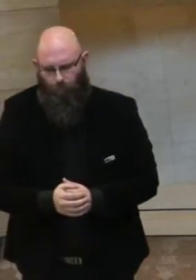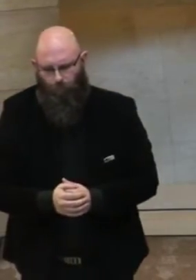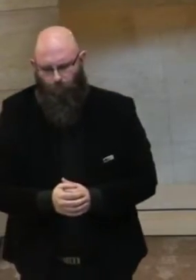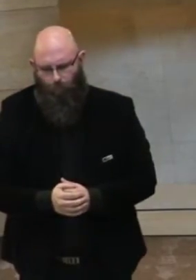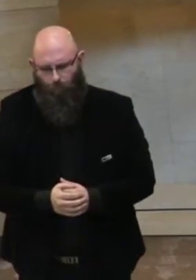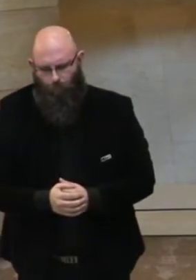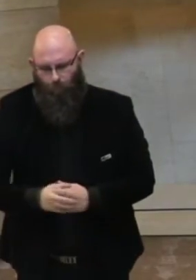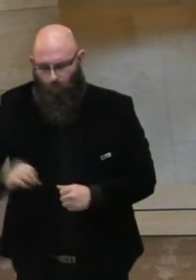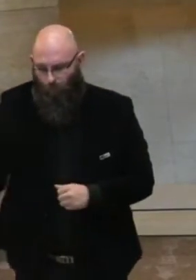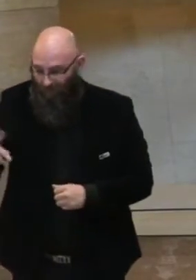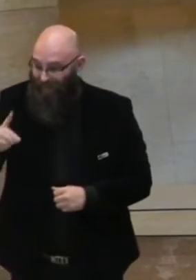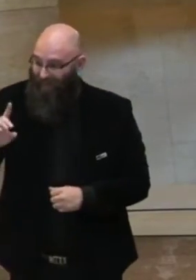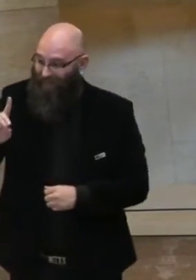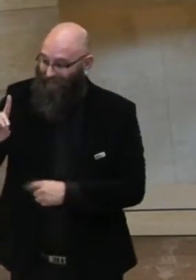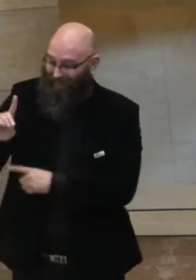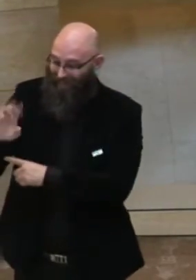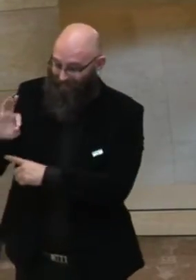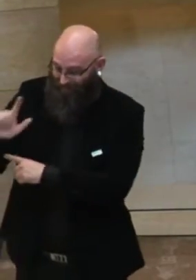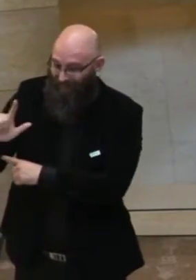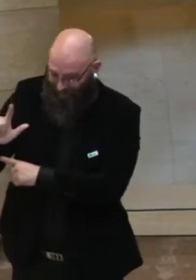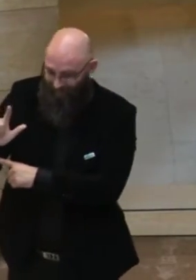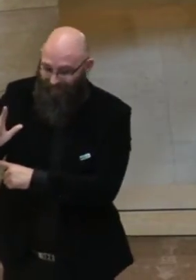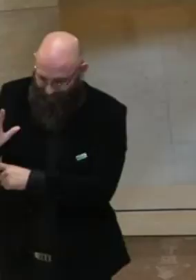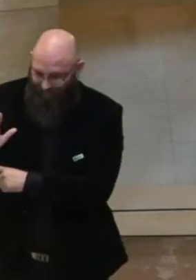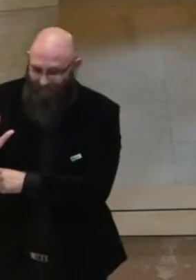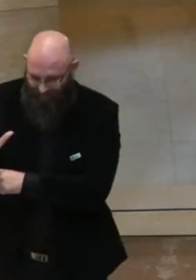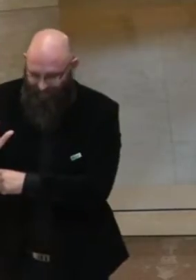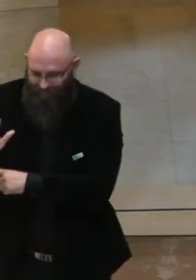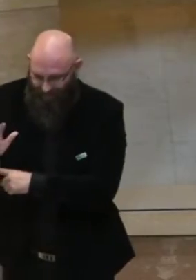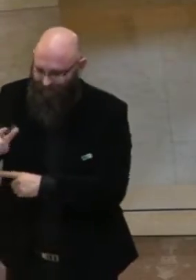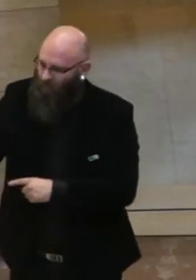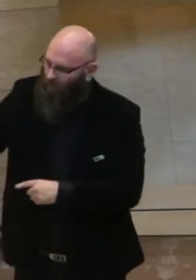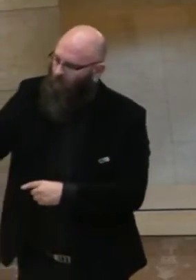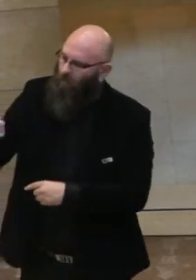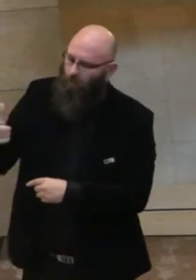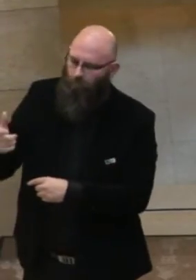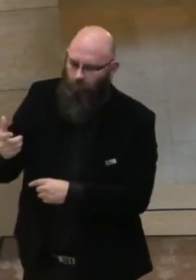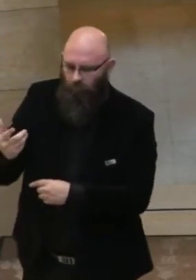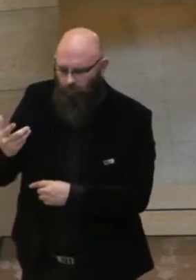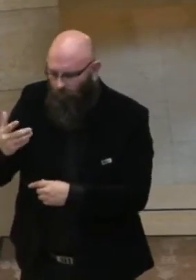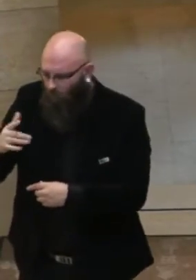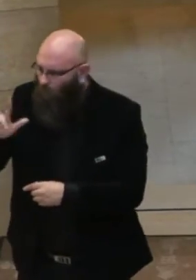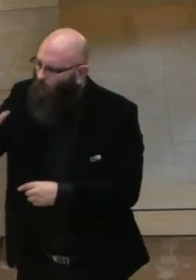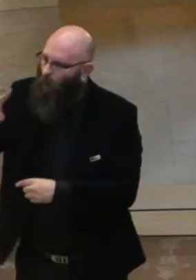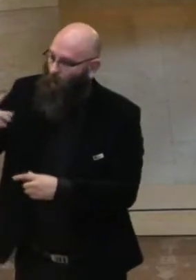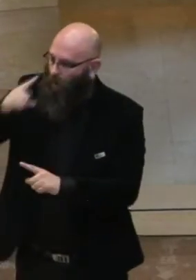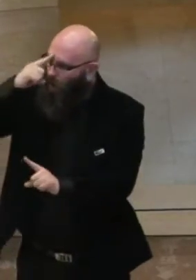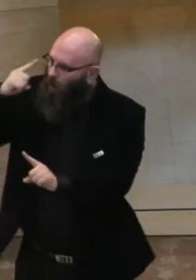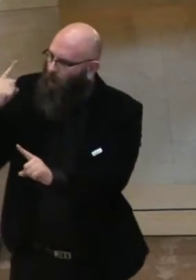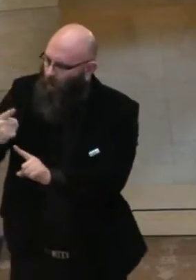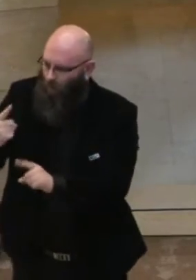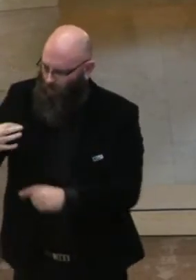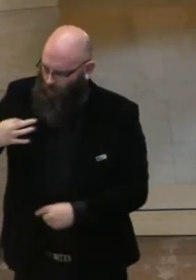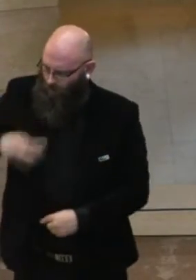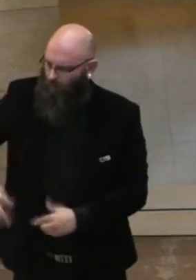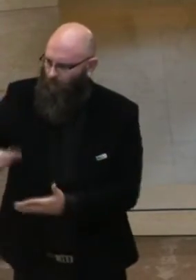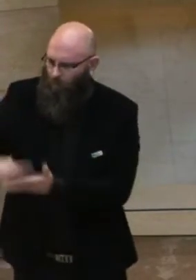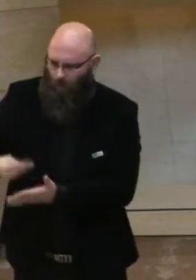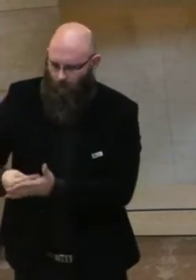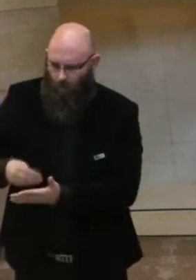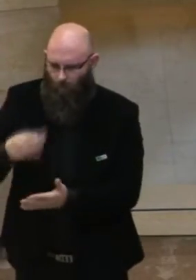Democratic Farmer Labor Party to violate their oaths of office in pursuit of revenue. But in my